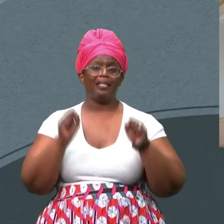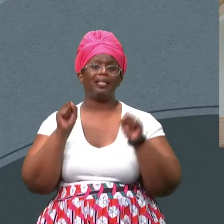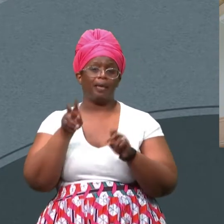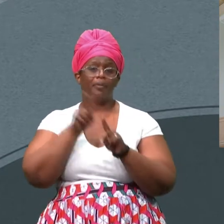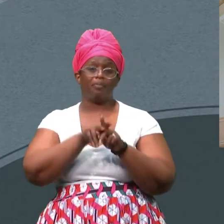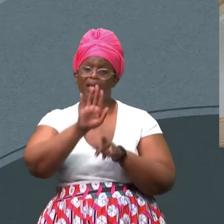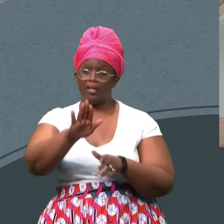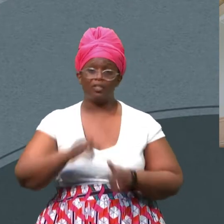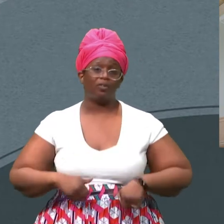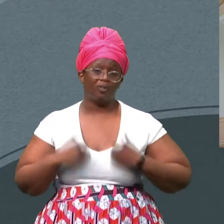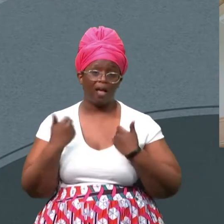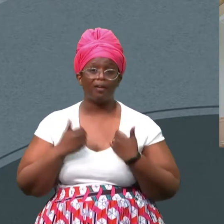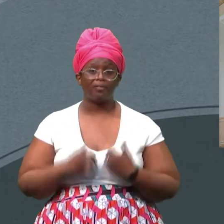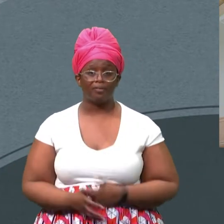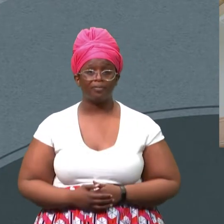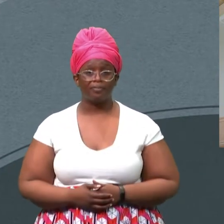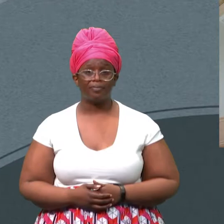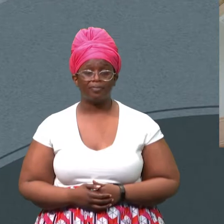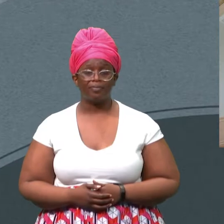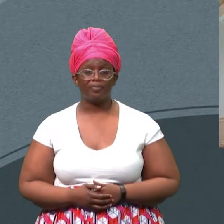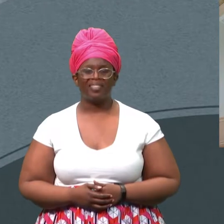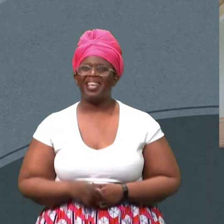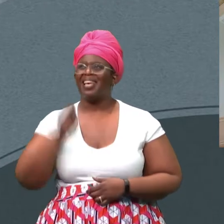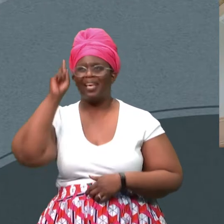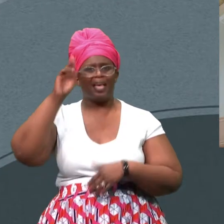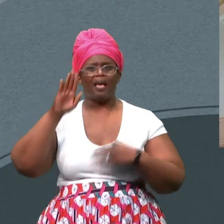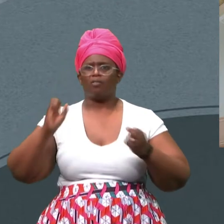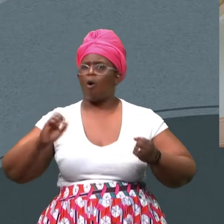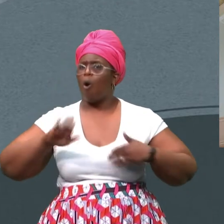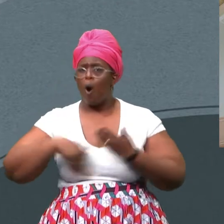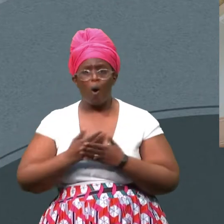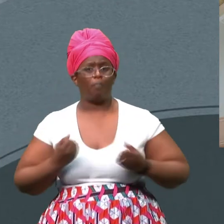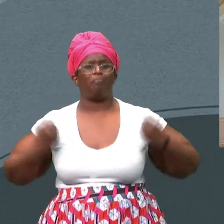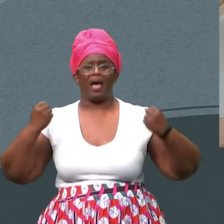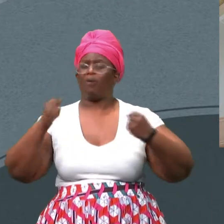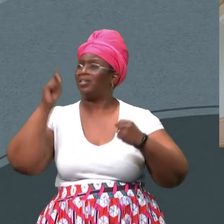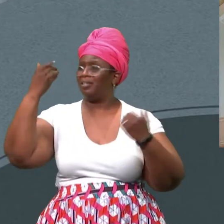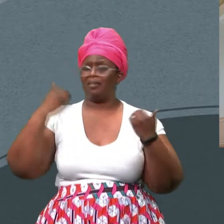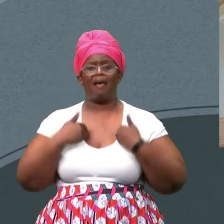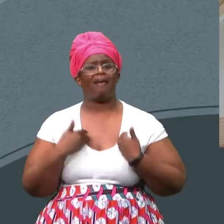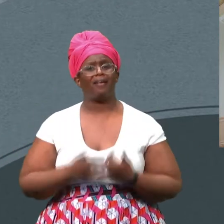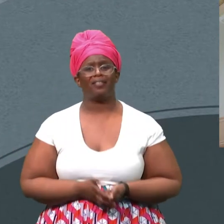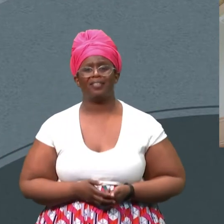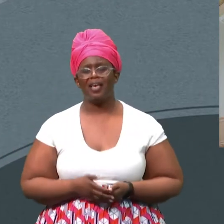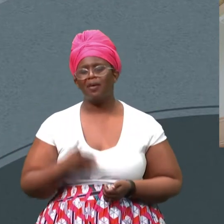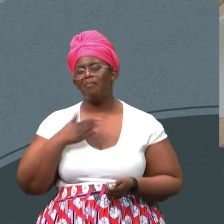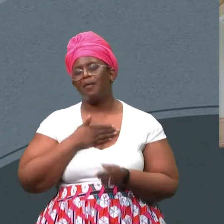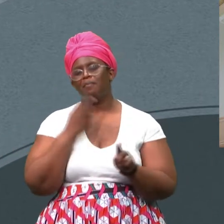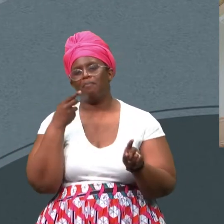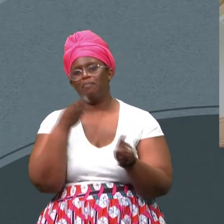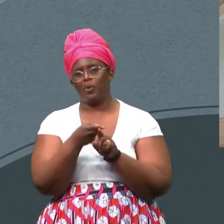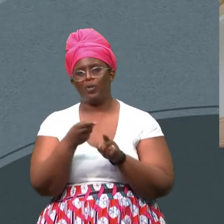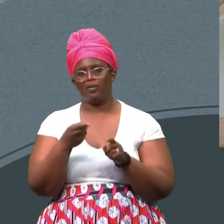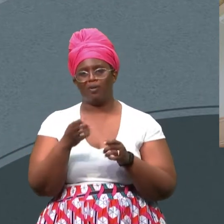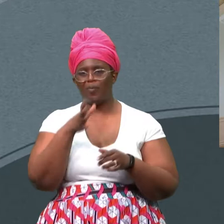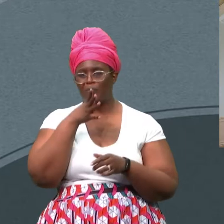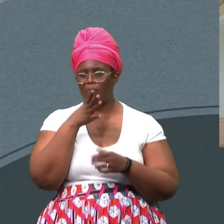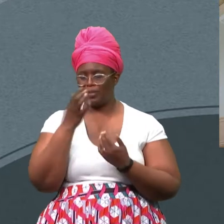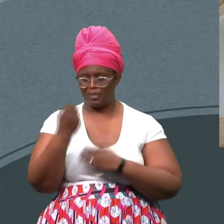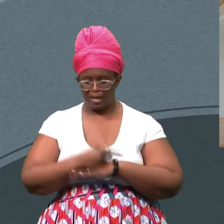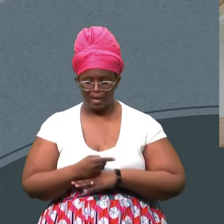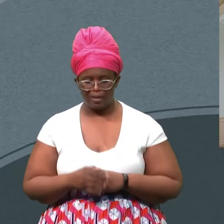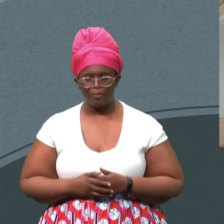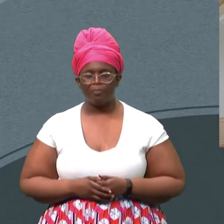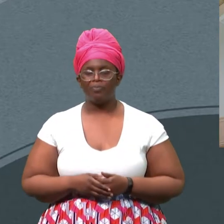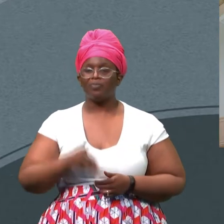too. He has all power. And all I've tried to say this Mother's Day is that God